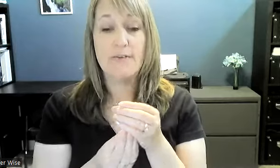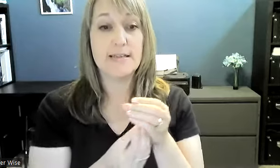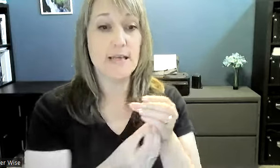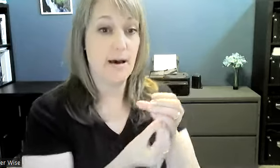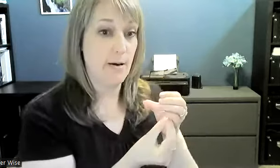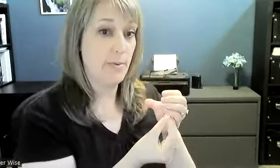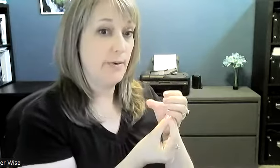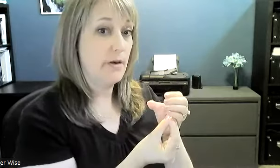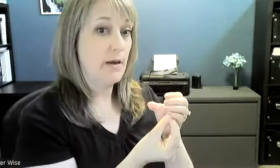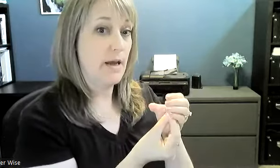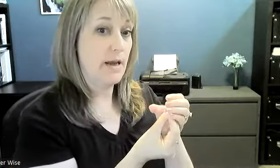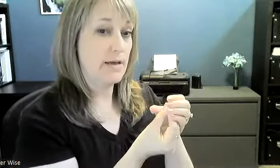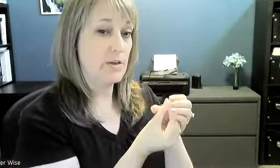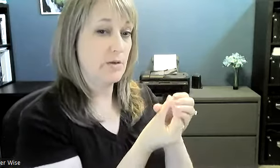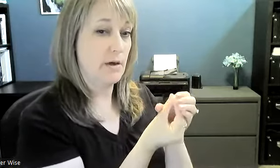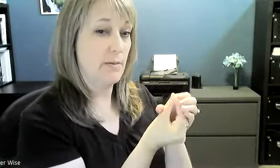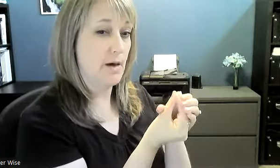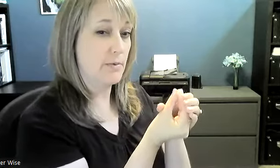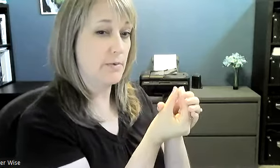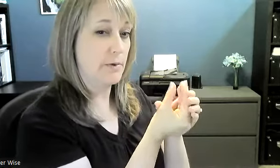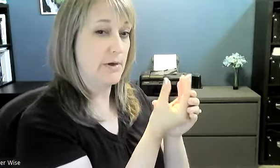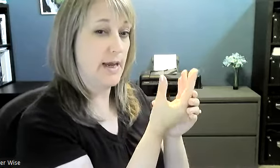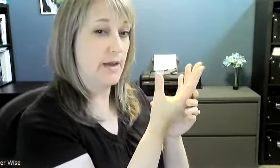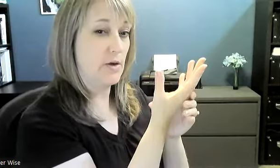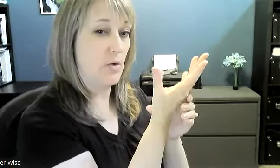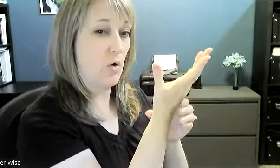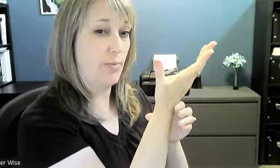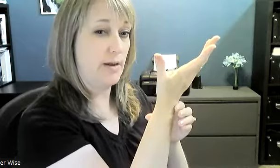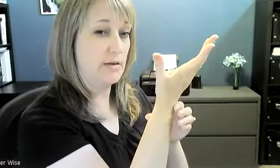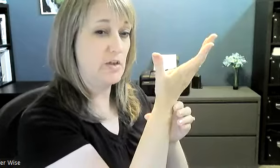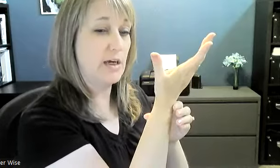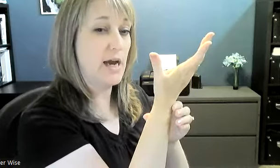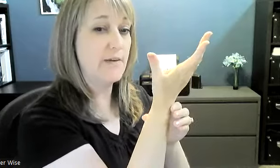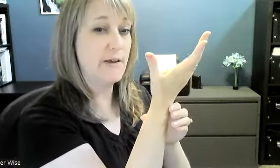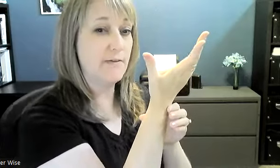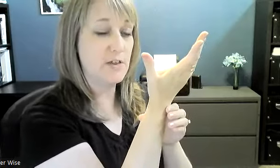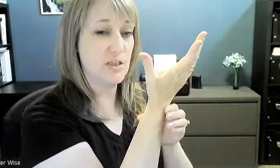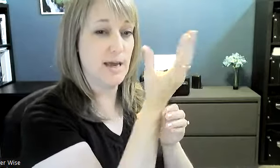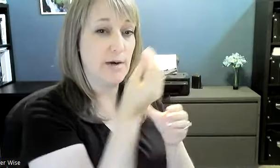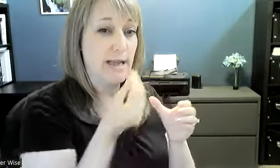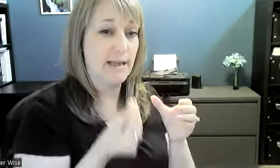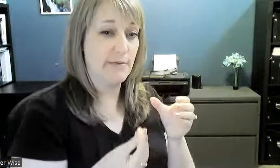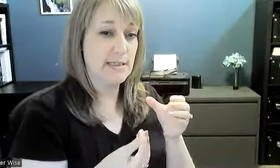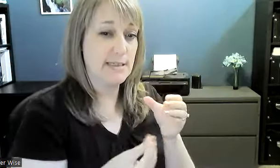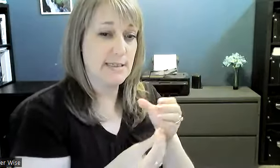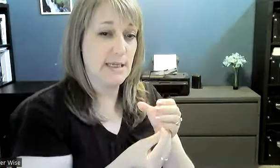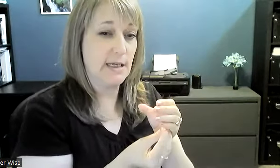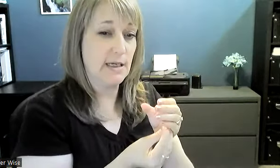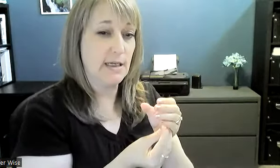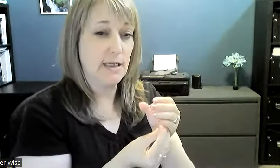facing up. And as you come up through your hand, you open. You can kind of envision that, right? Like if this is a seed